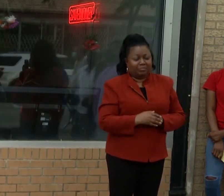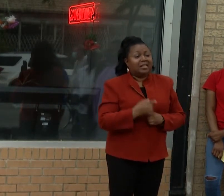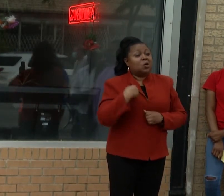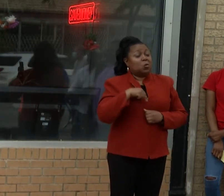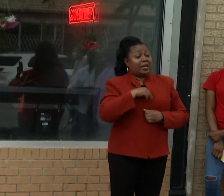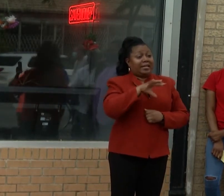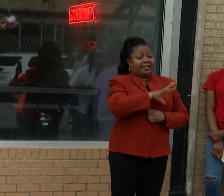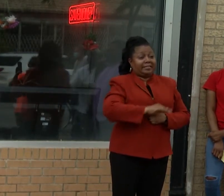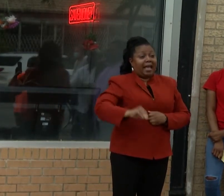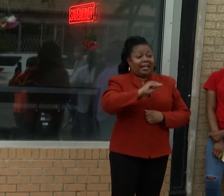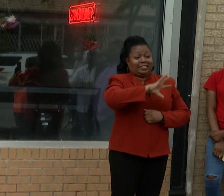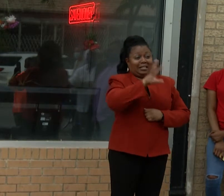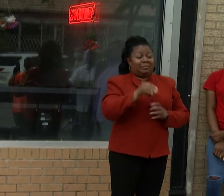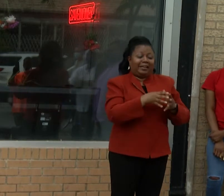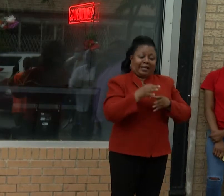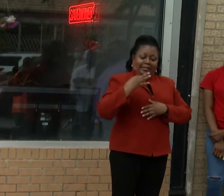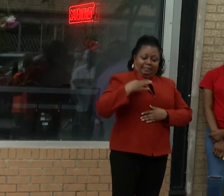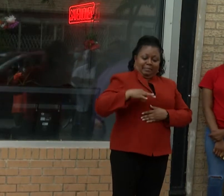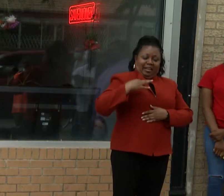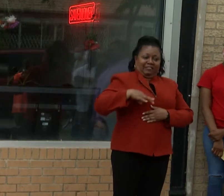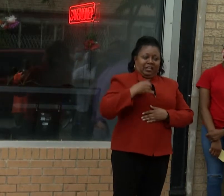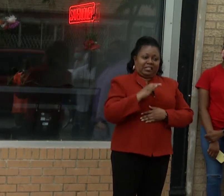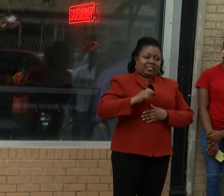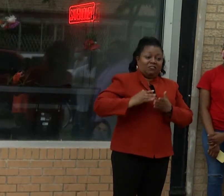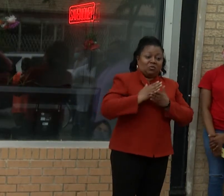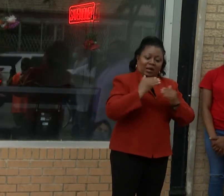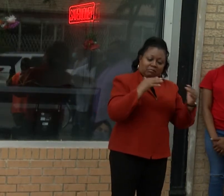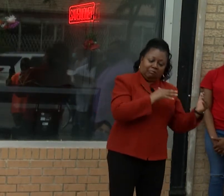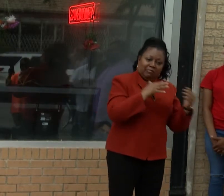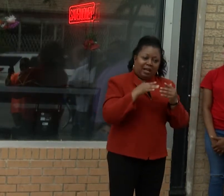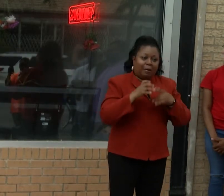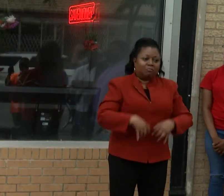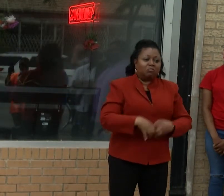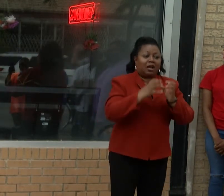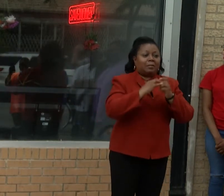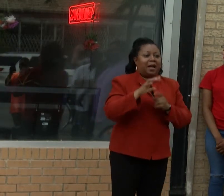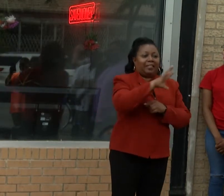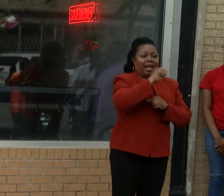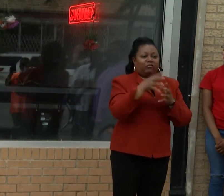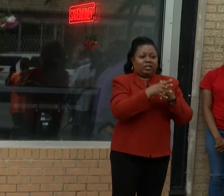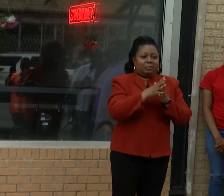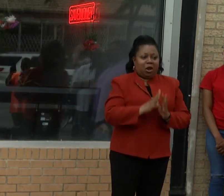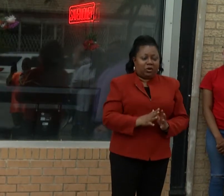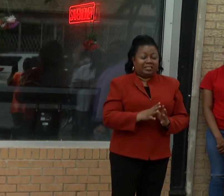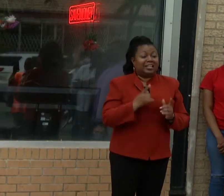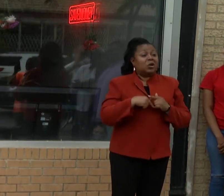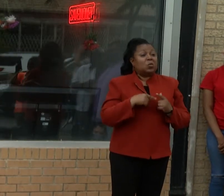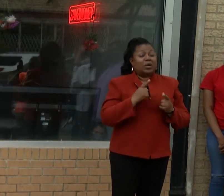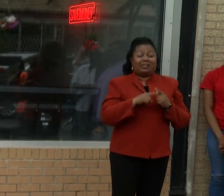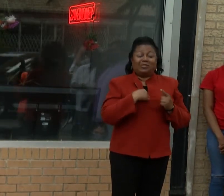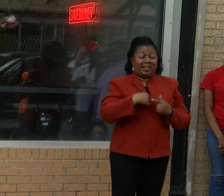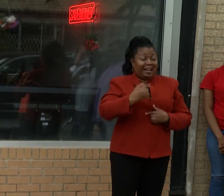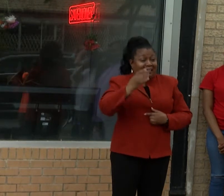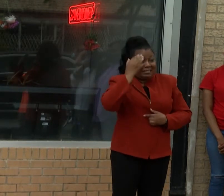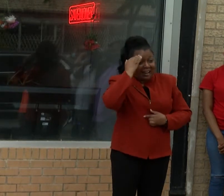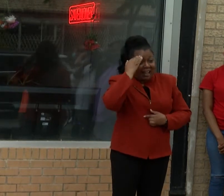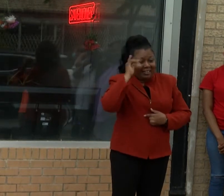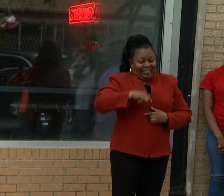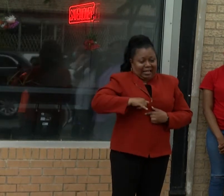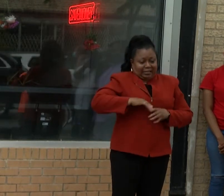We as Asian Americans have benefited from the civil rights battle fought by the African Americans. We need to acknowledge this